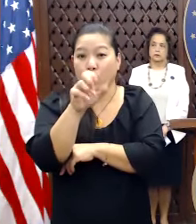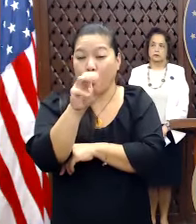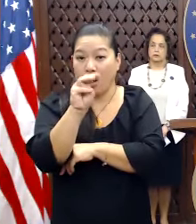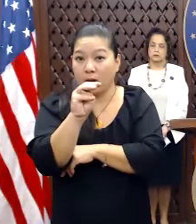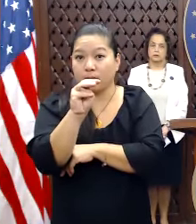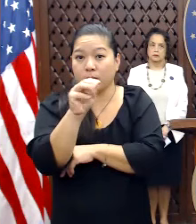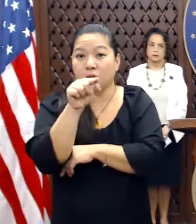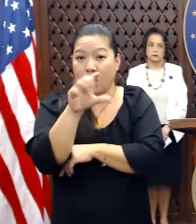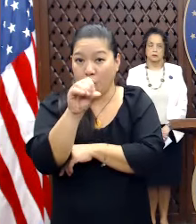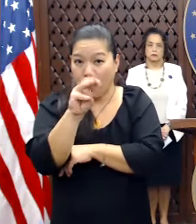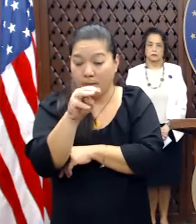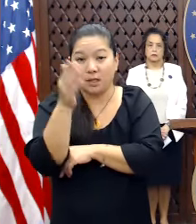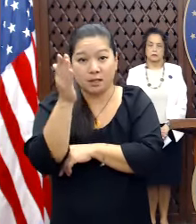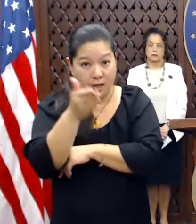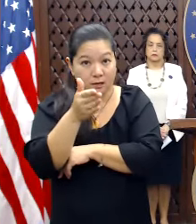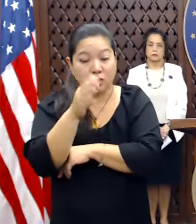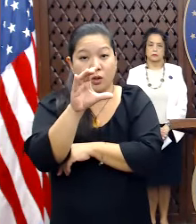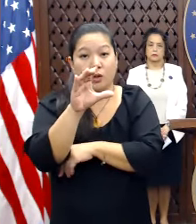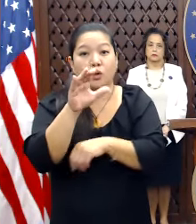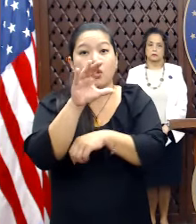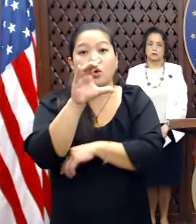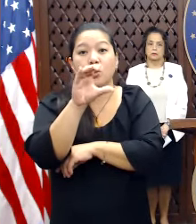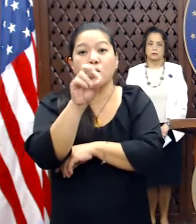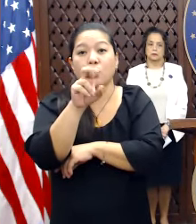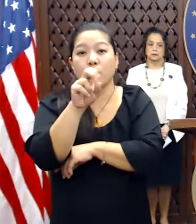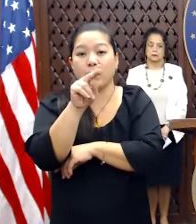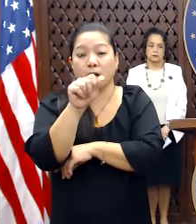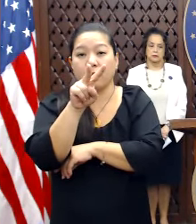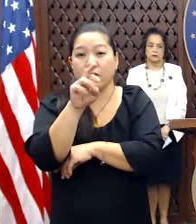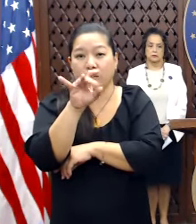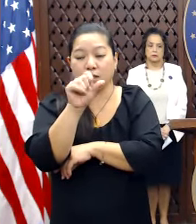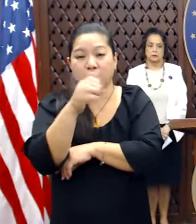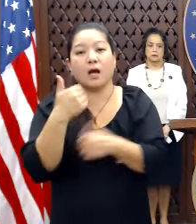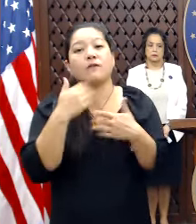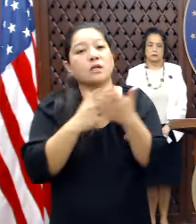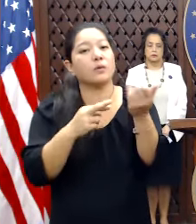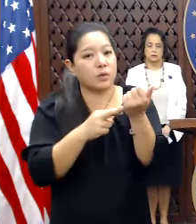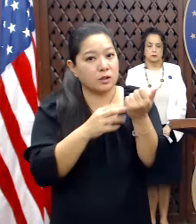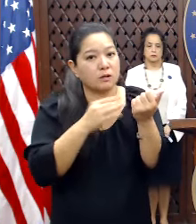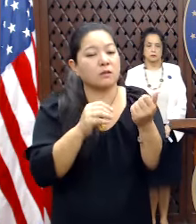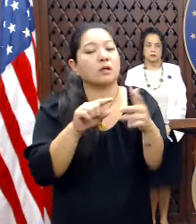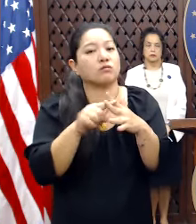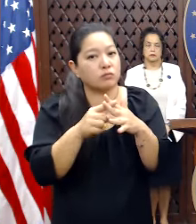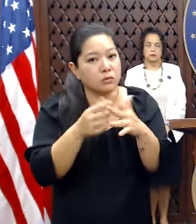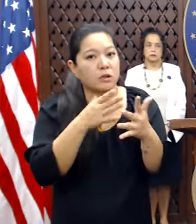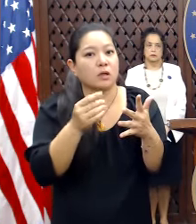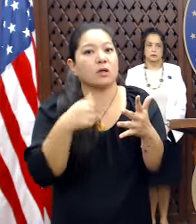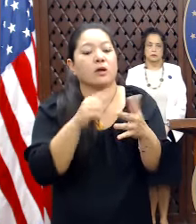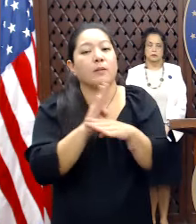investguam.com/coronavirus. We do have some presentations and summaries of some of these economic recovery initiatives. There are several that are related